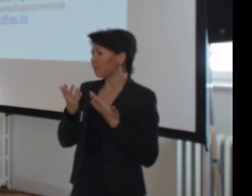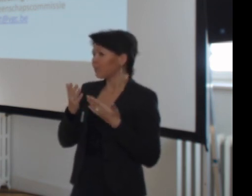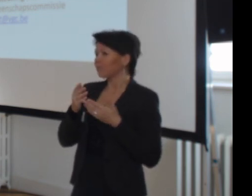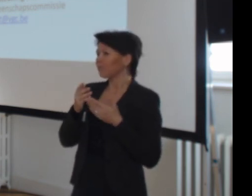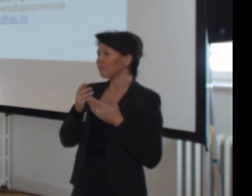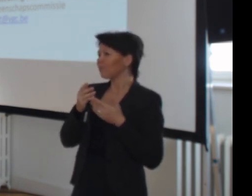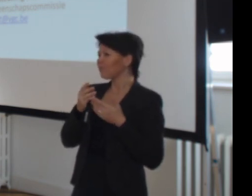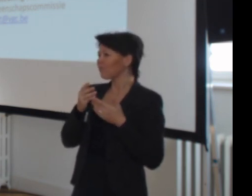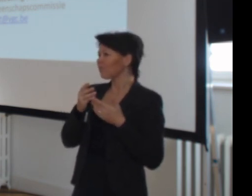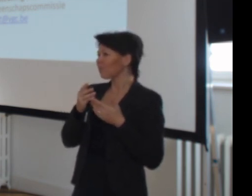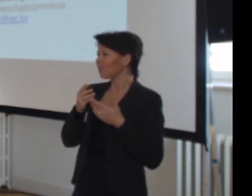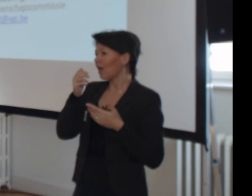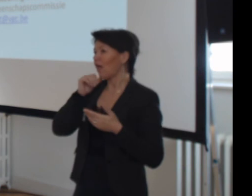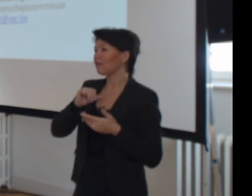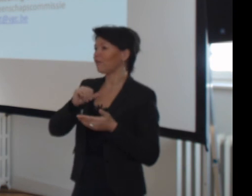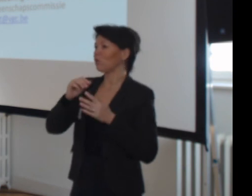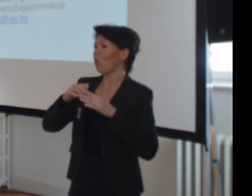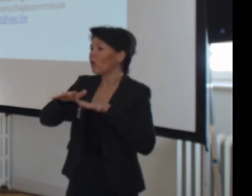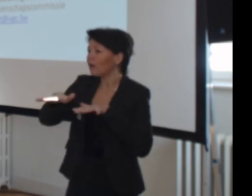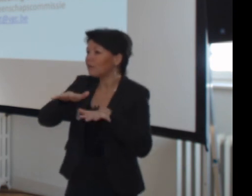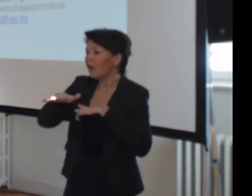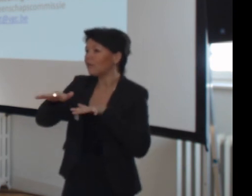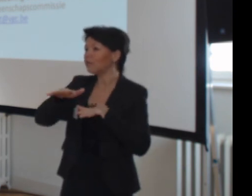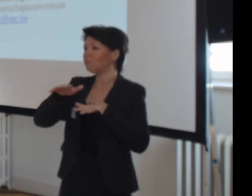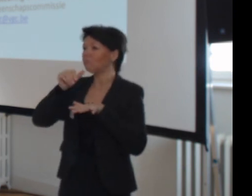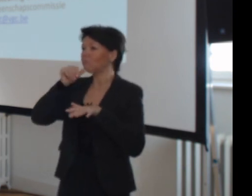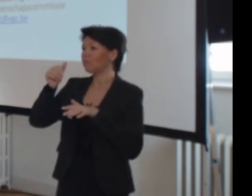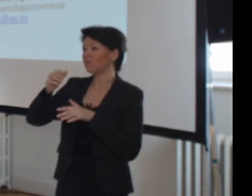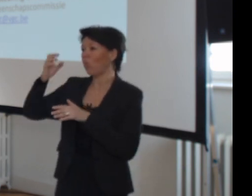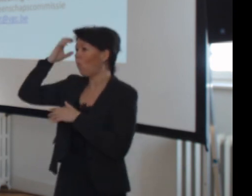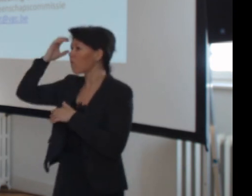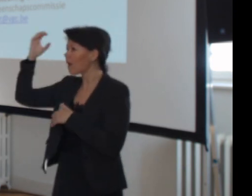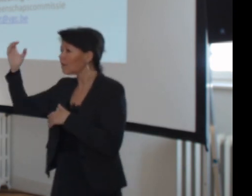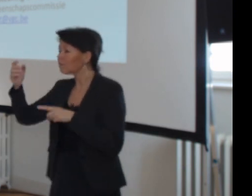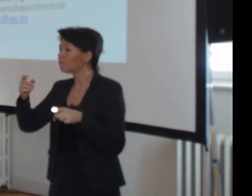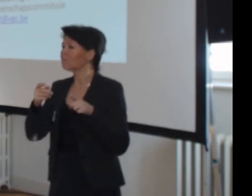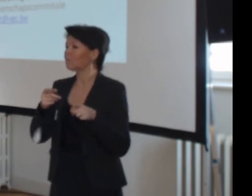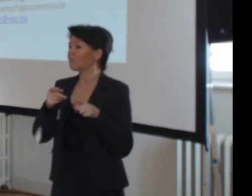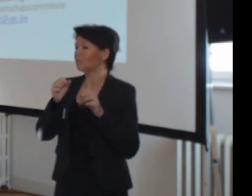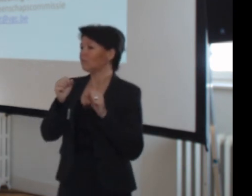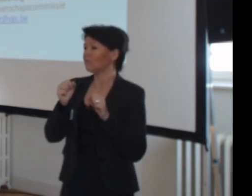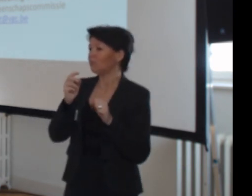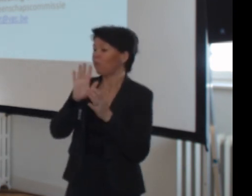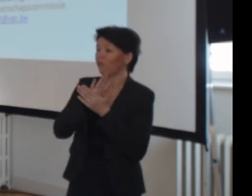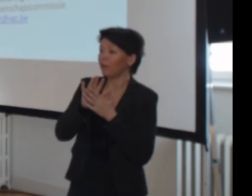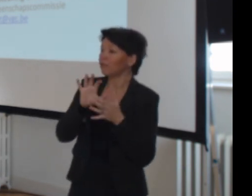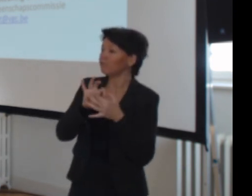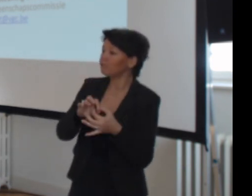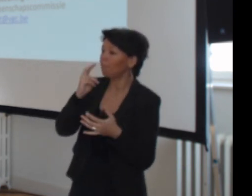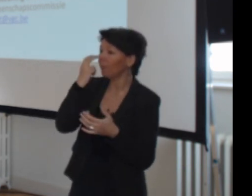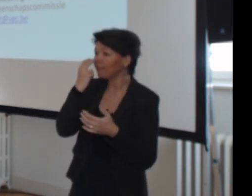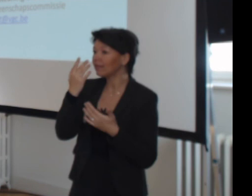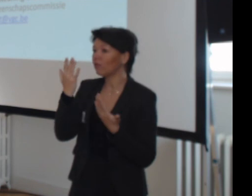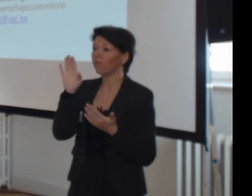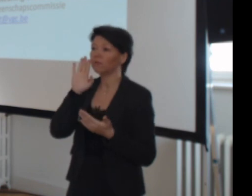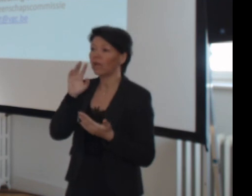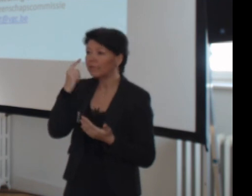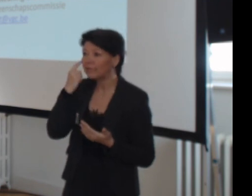and what's deemed as print disability within domestic law, that we stick with that because of our